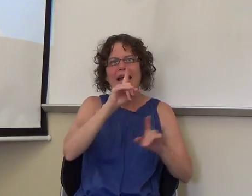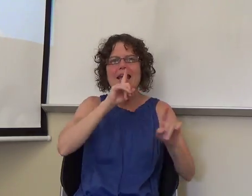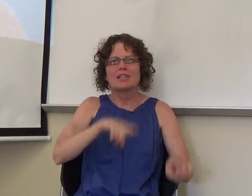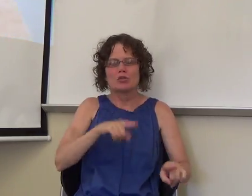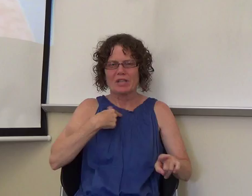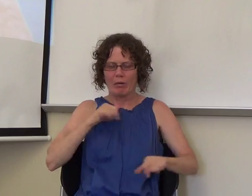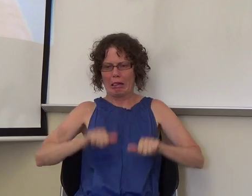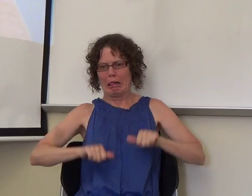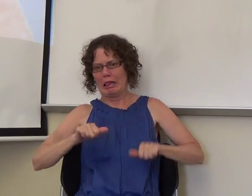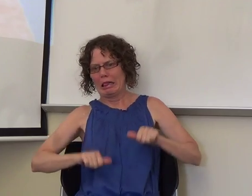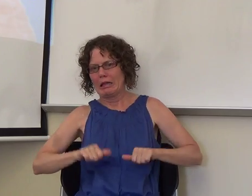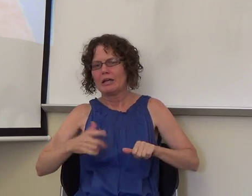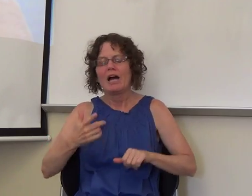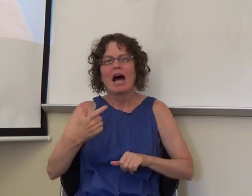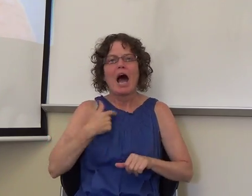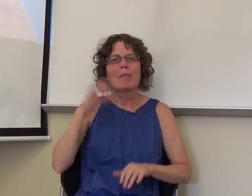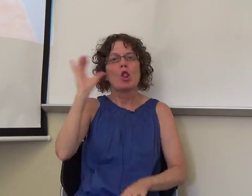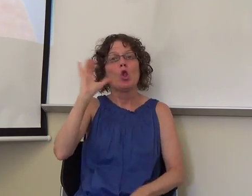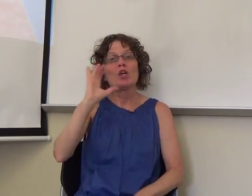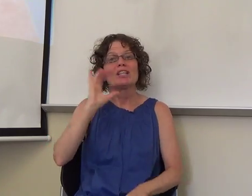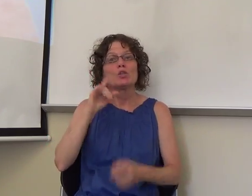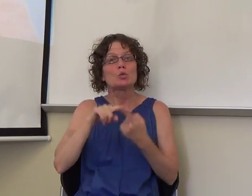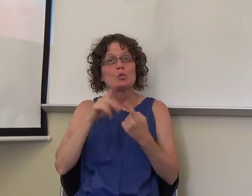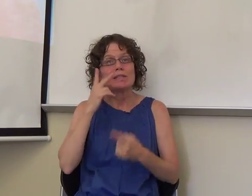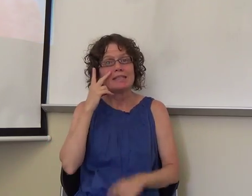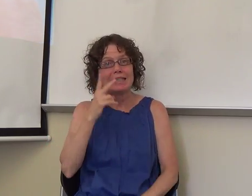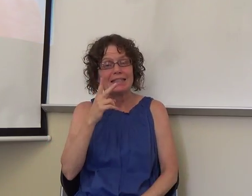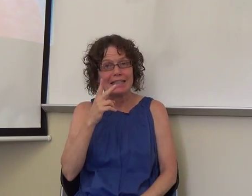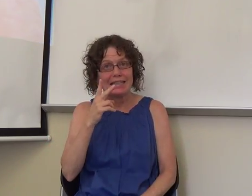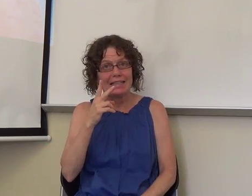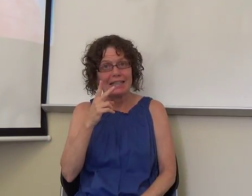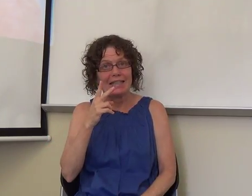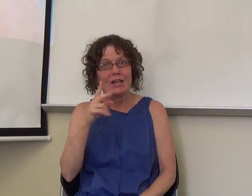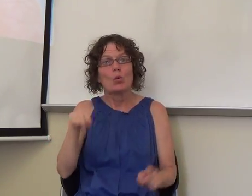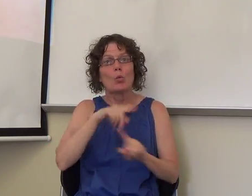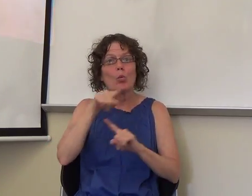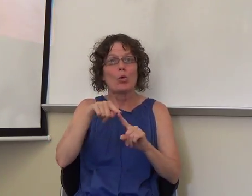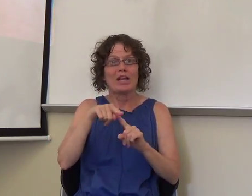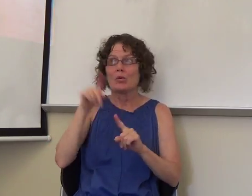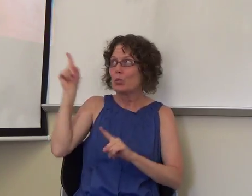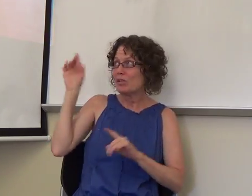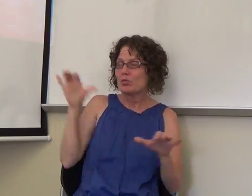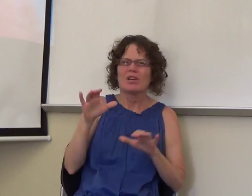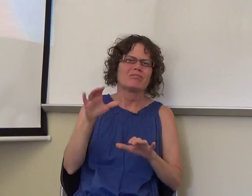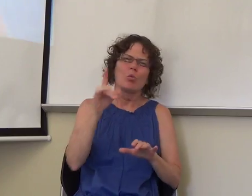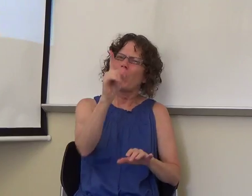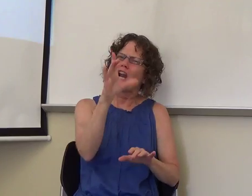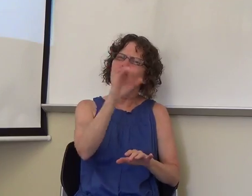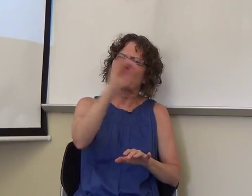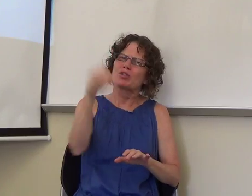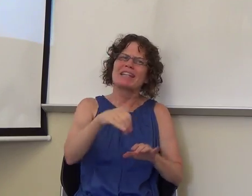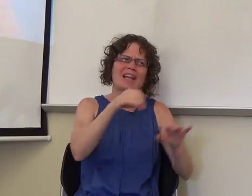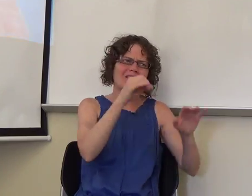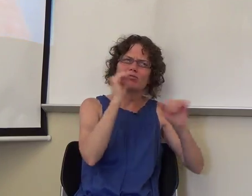I am looking to see if you, when we get into this, again, everybody got 100% on this one, that